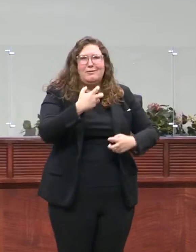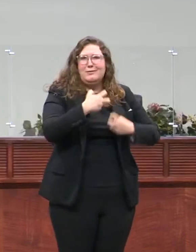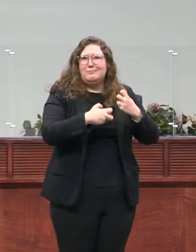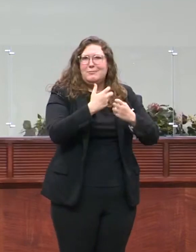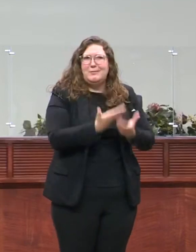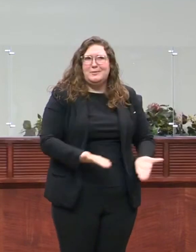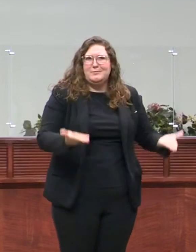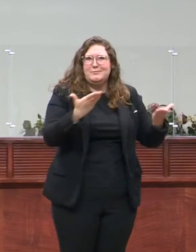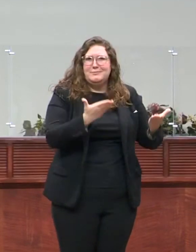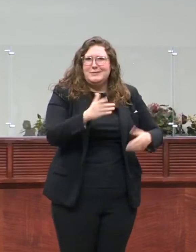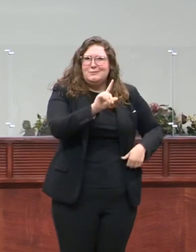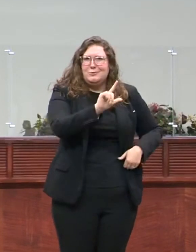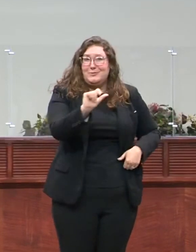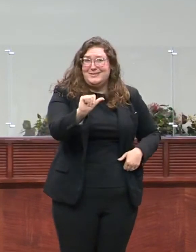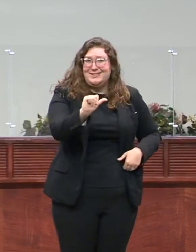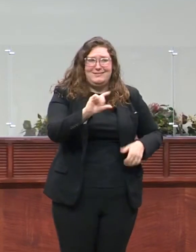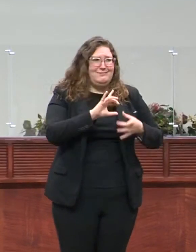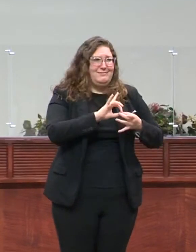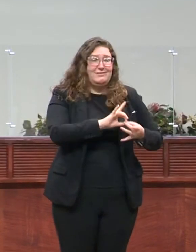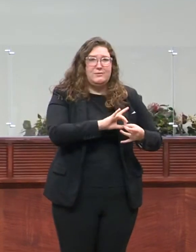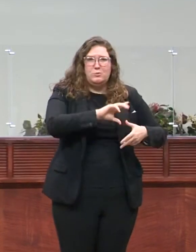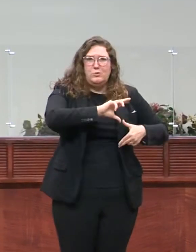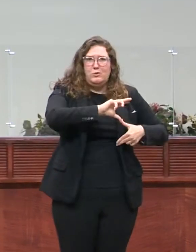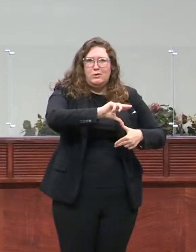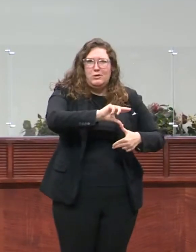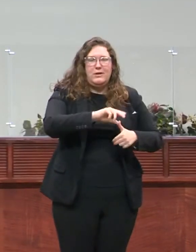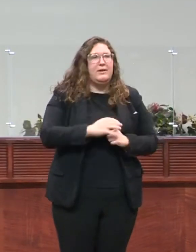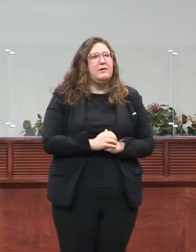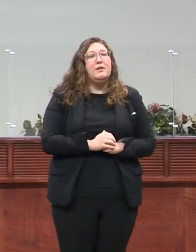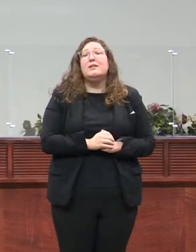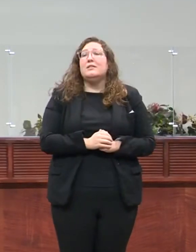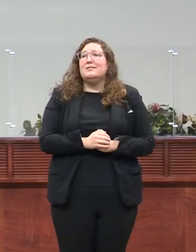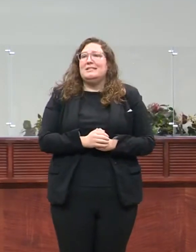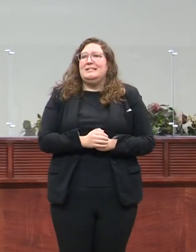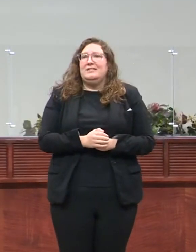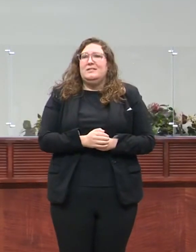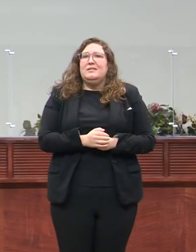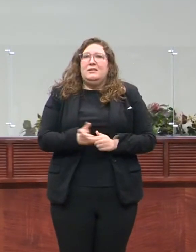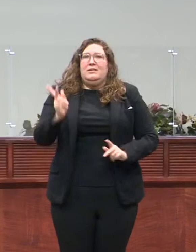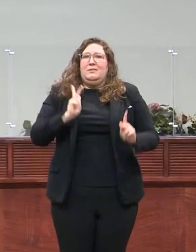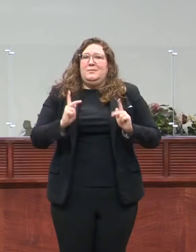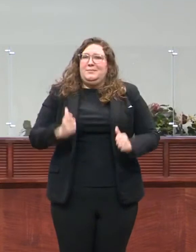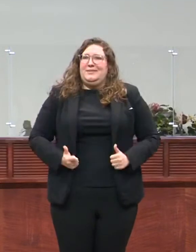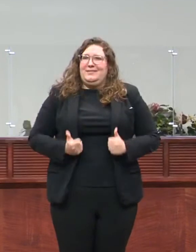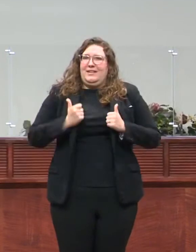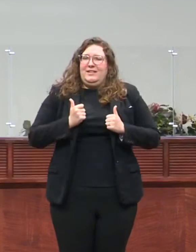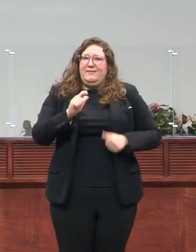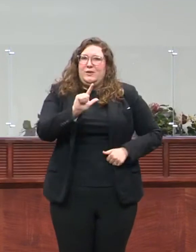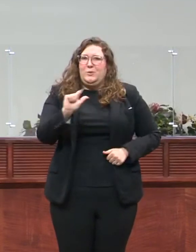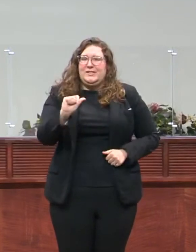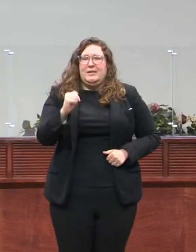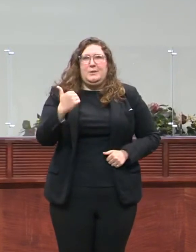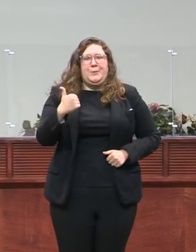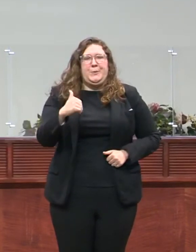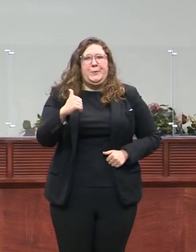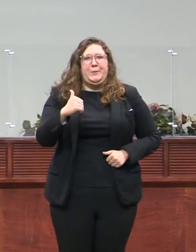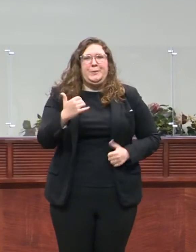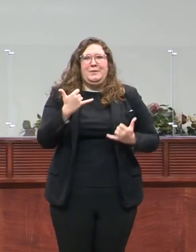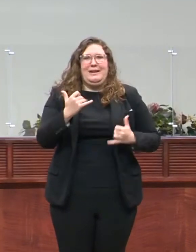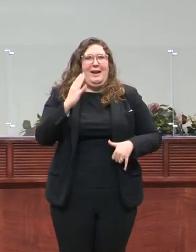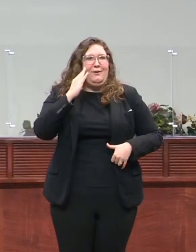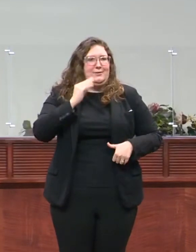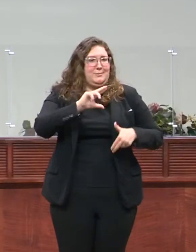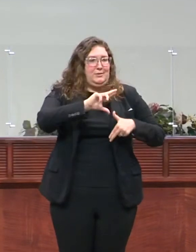in Louisiana. And as those who live in that area are going through the aftermath